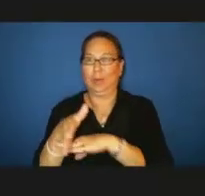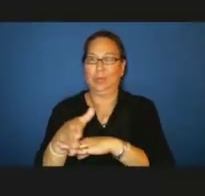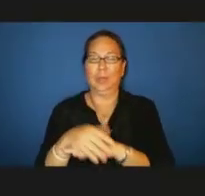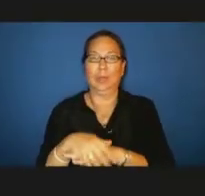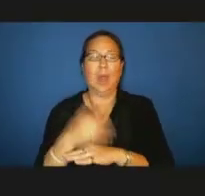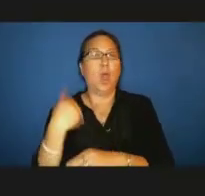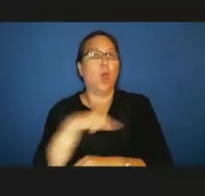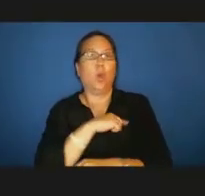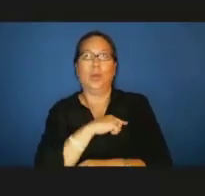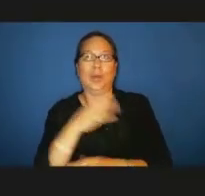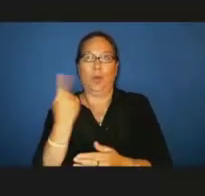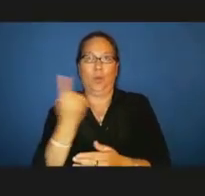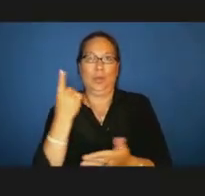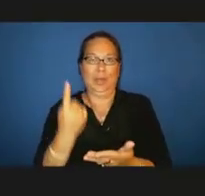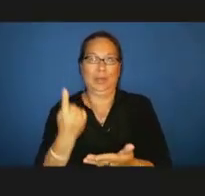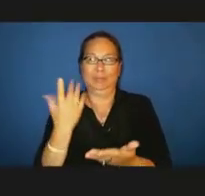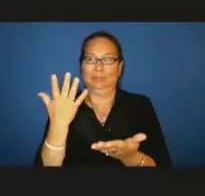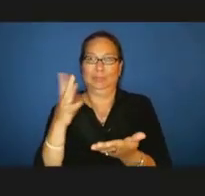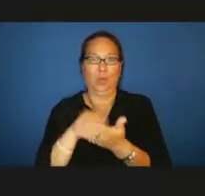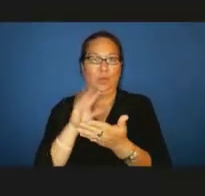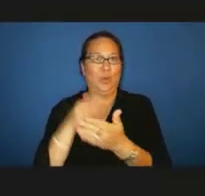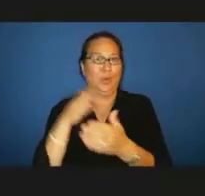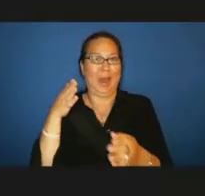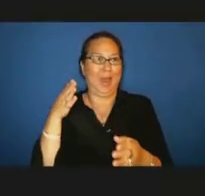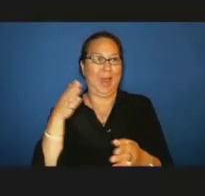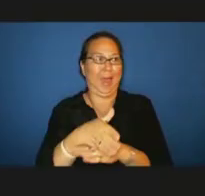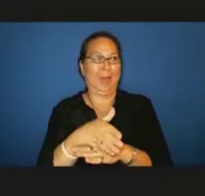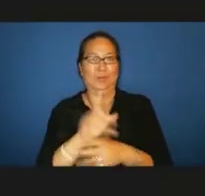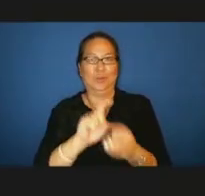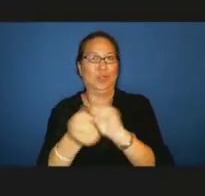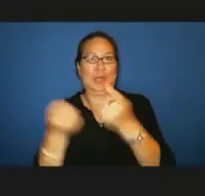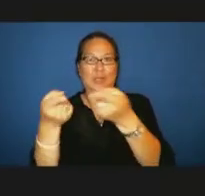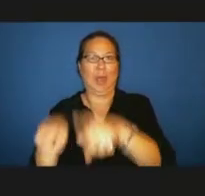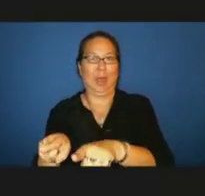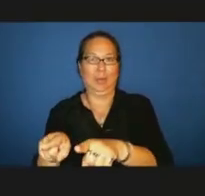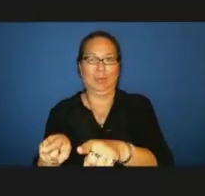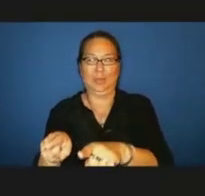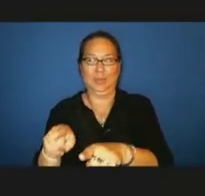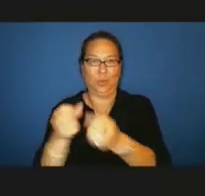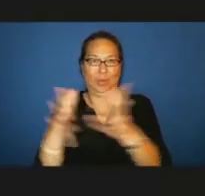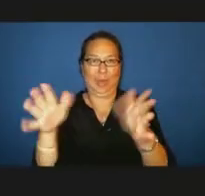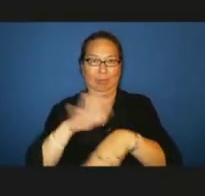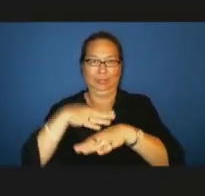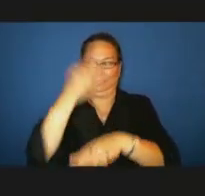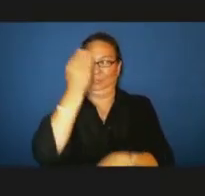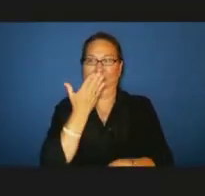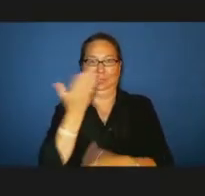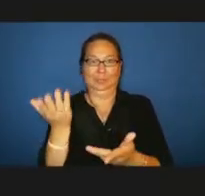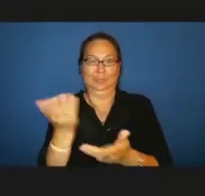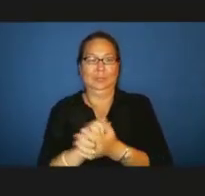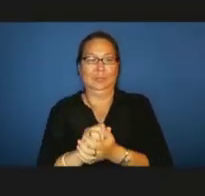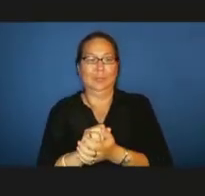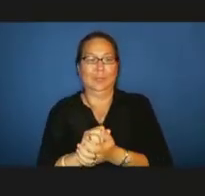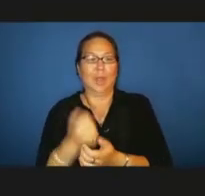after the fact when the impact is already felt. We believe that there is a systematic issue, and I wanted to refer to what